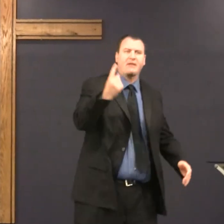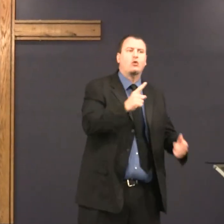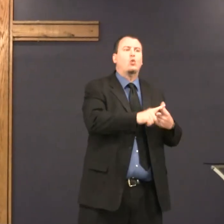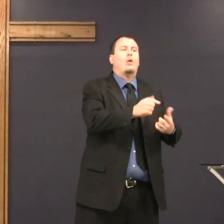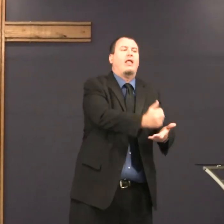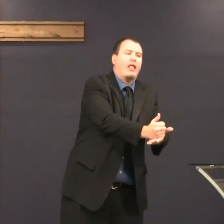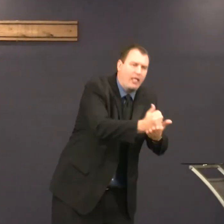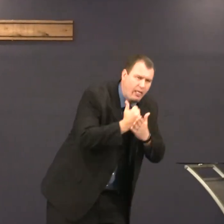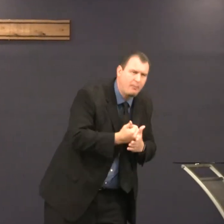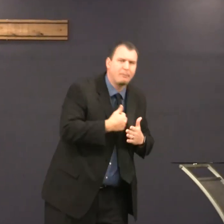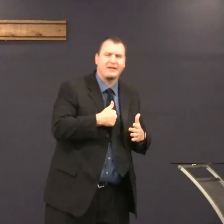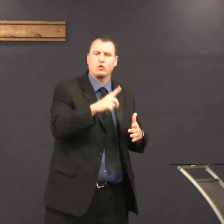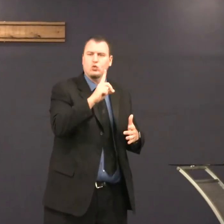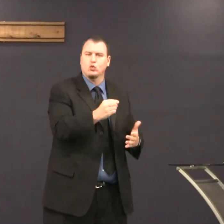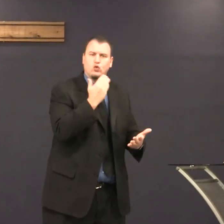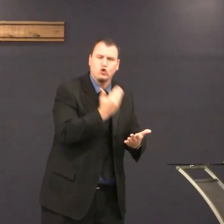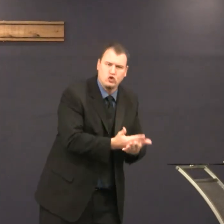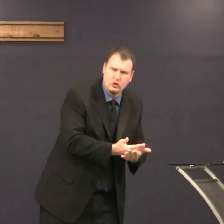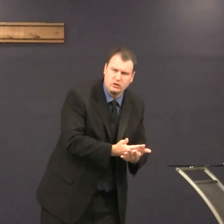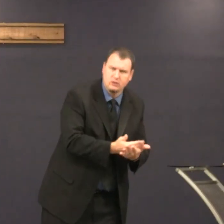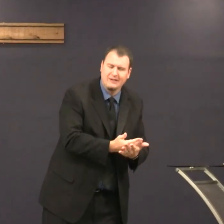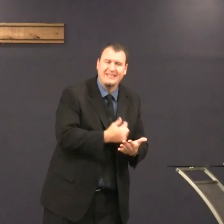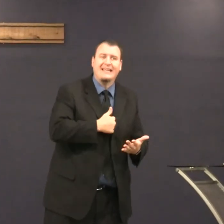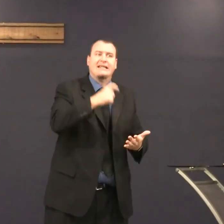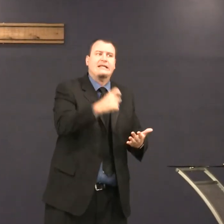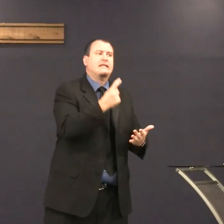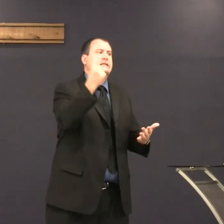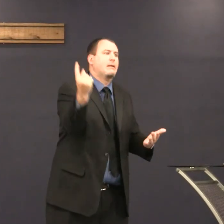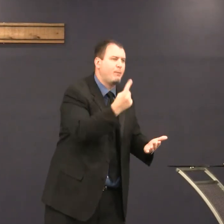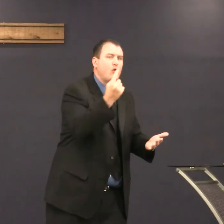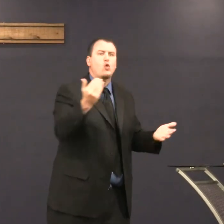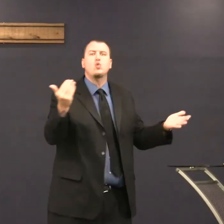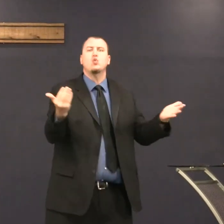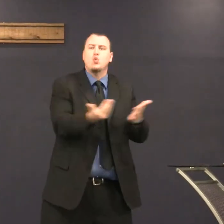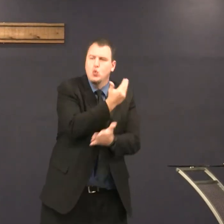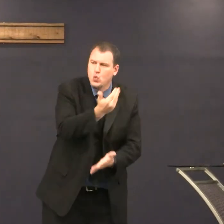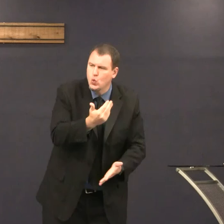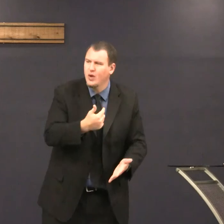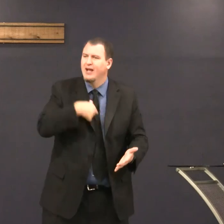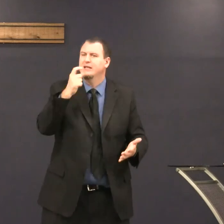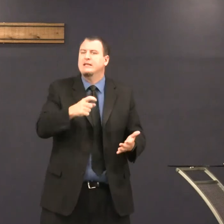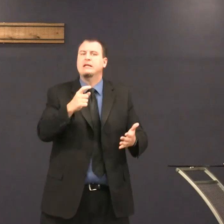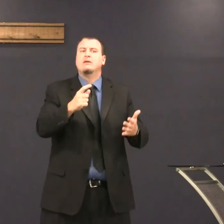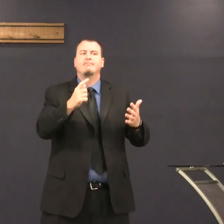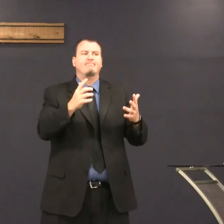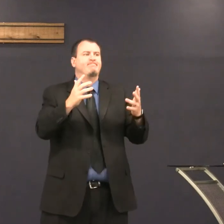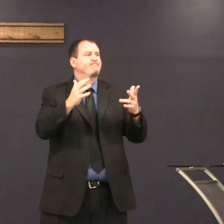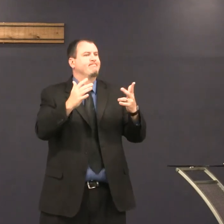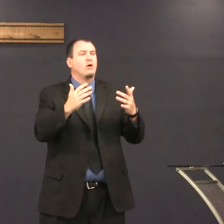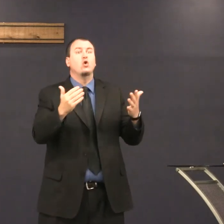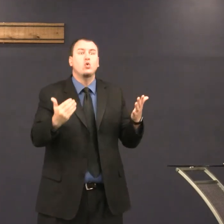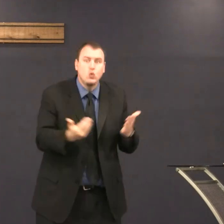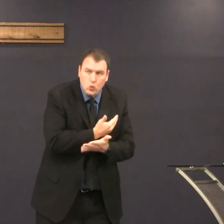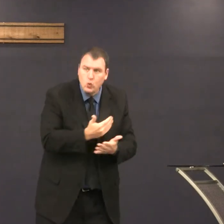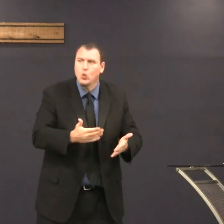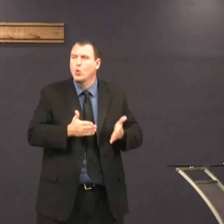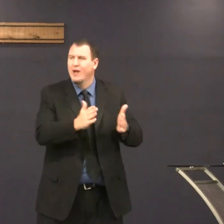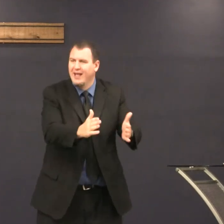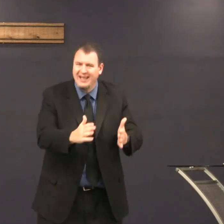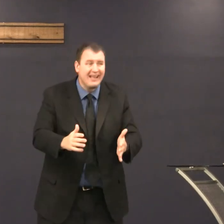need something to help me do good. I need something new. I need something, a